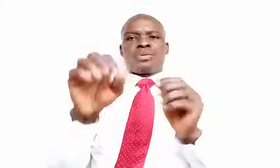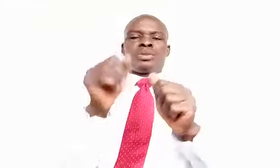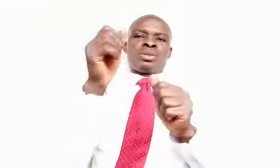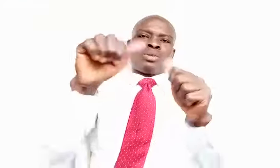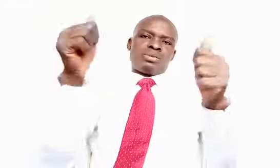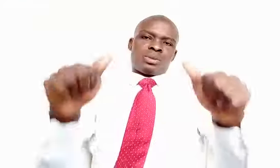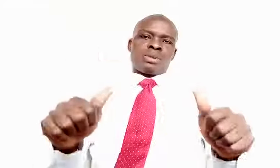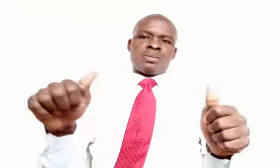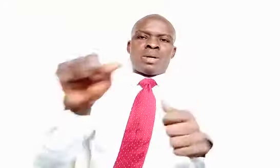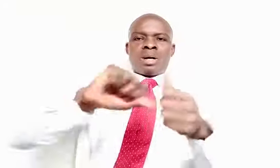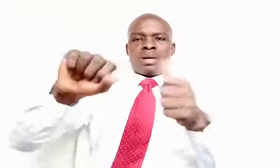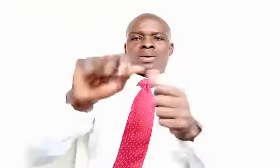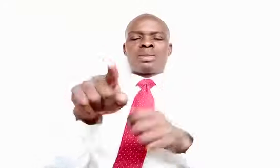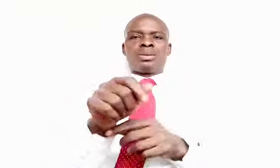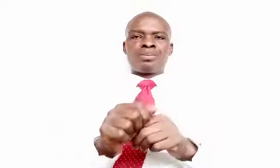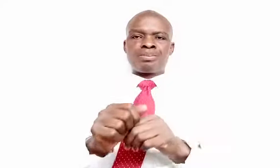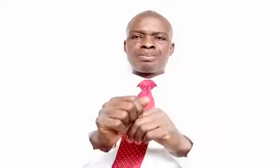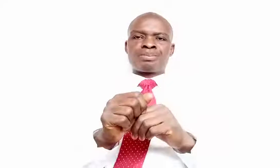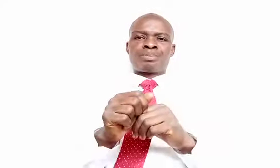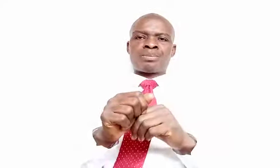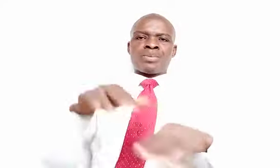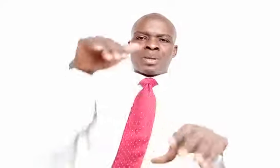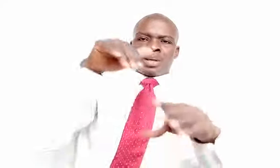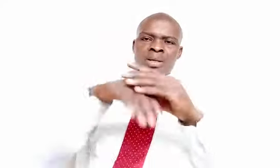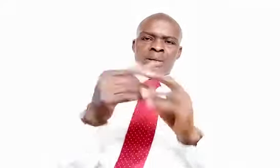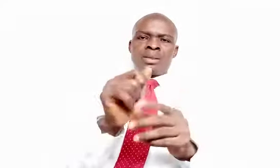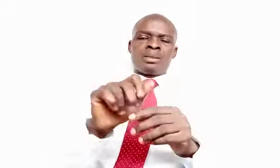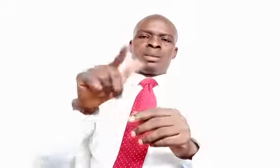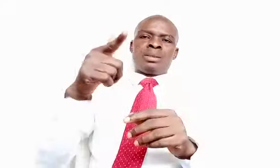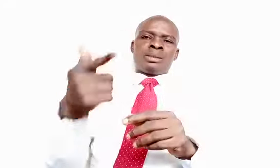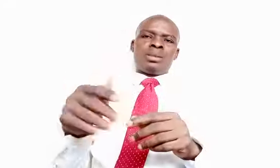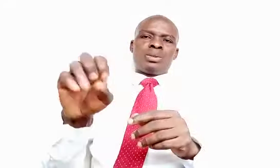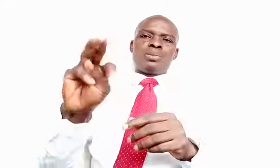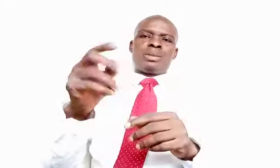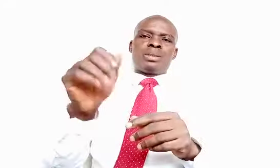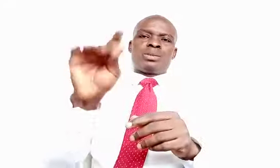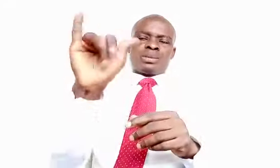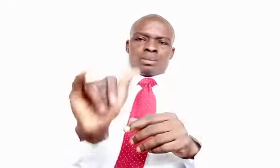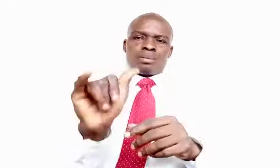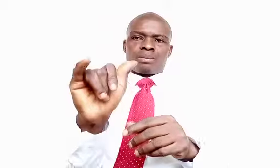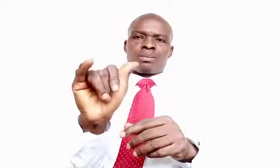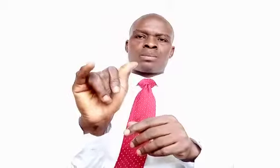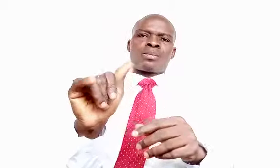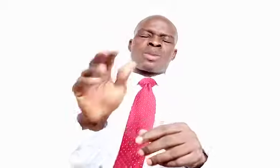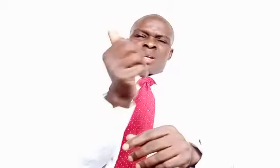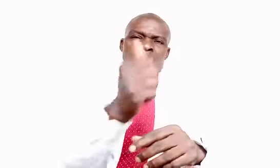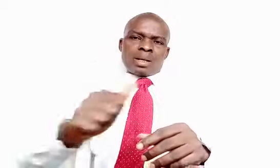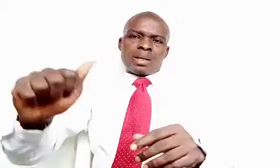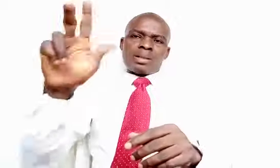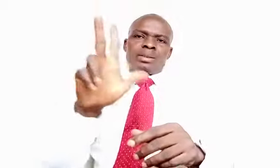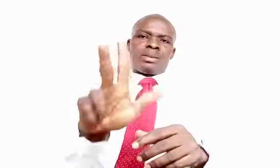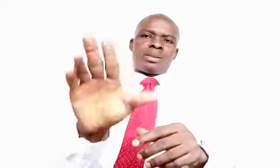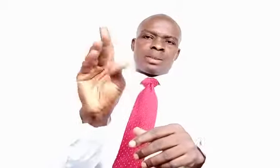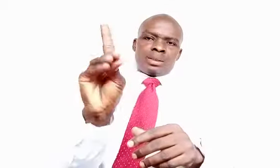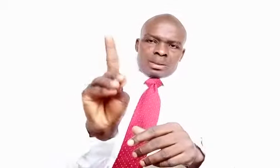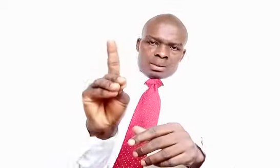around you. In geometry, a three-dimensional shape can